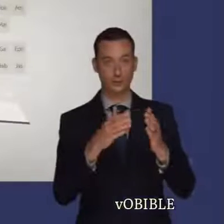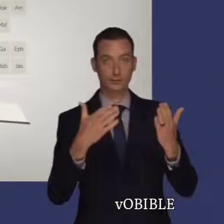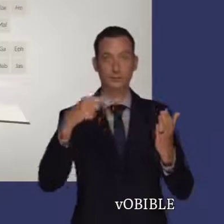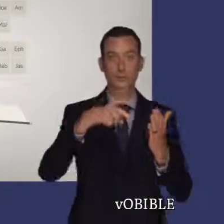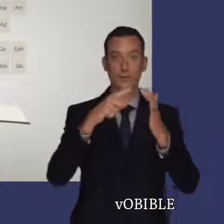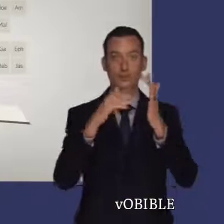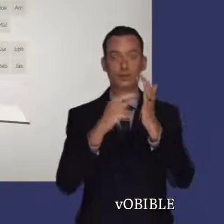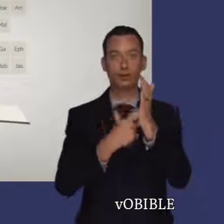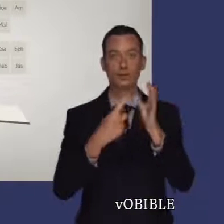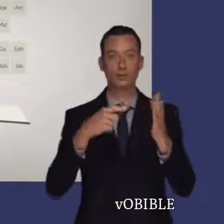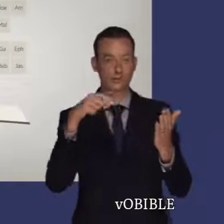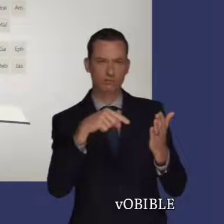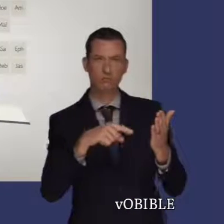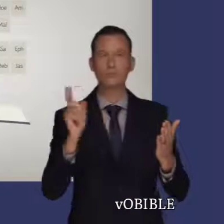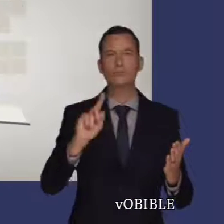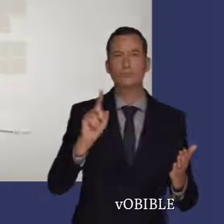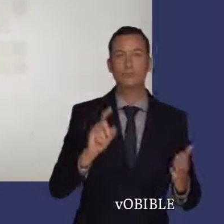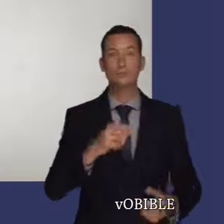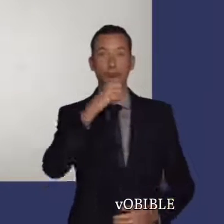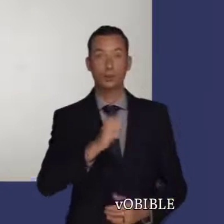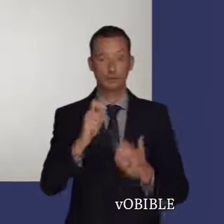An Introduction to the Book of Ezra.